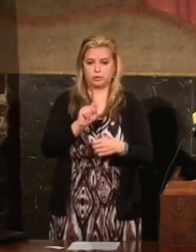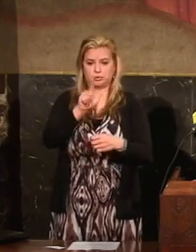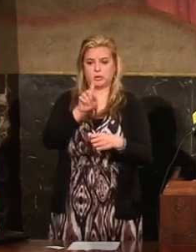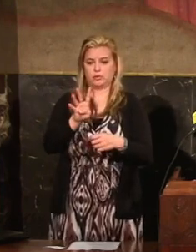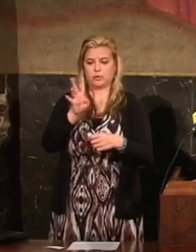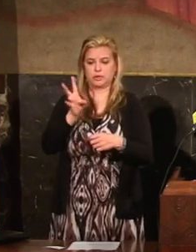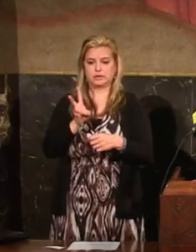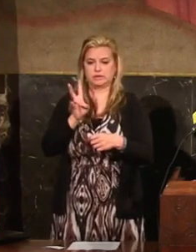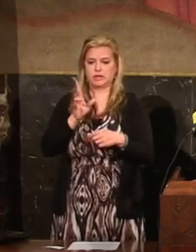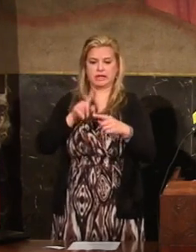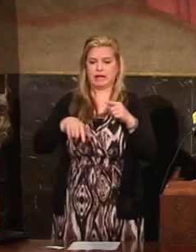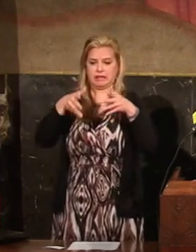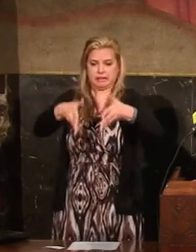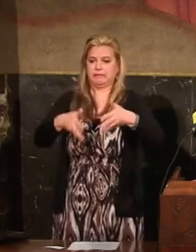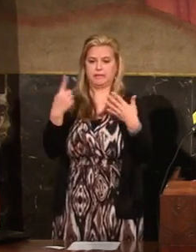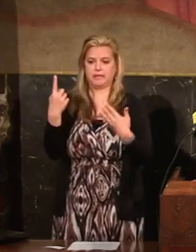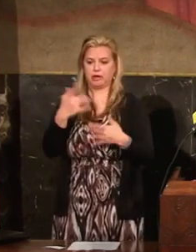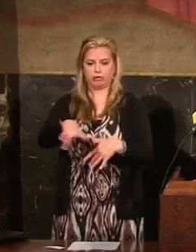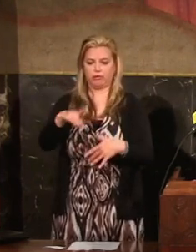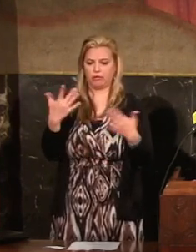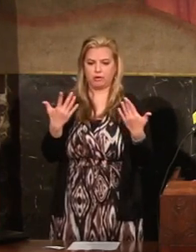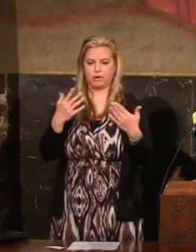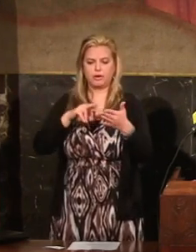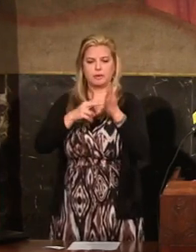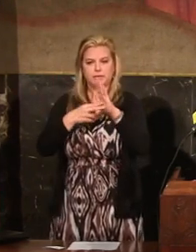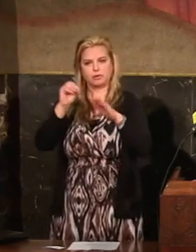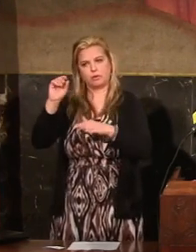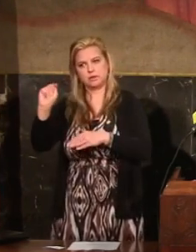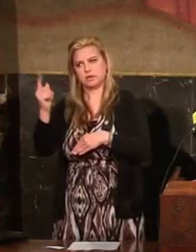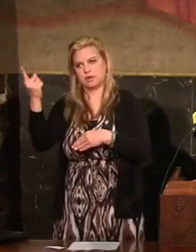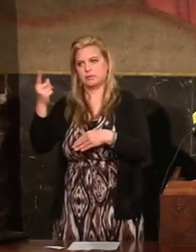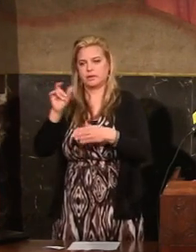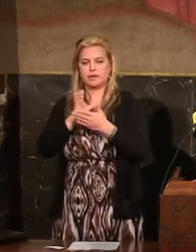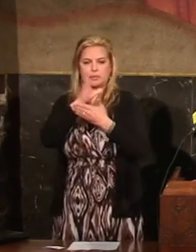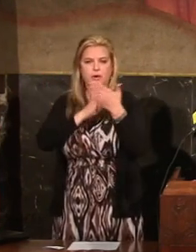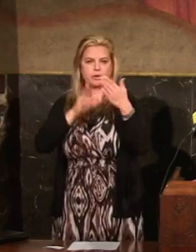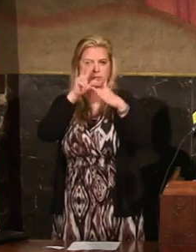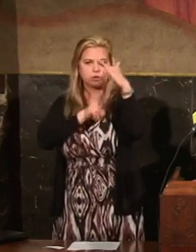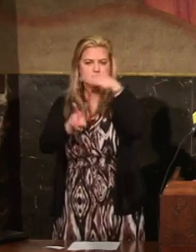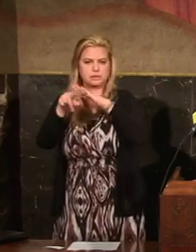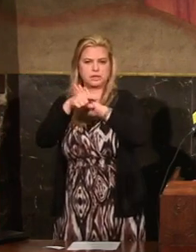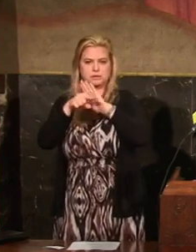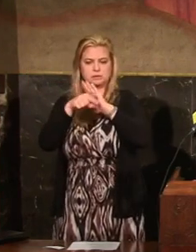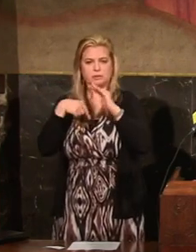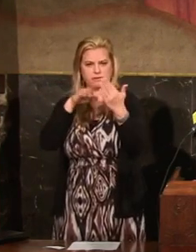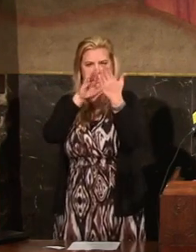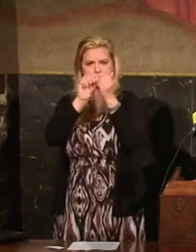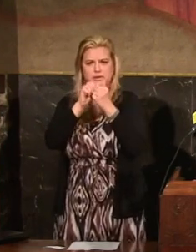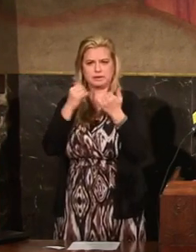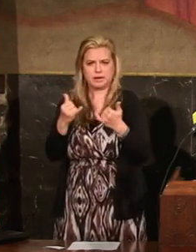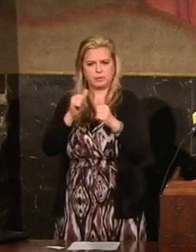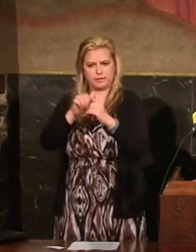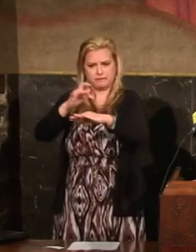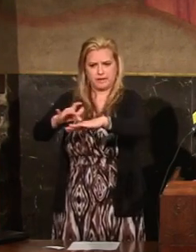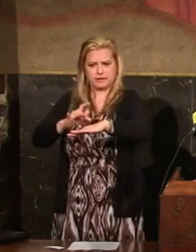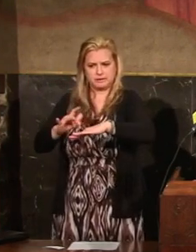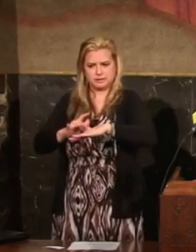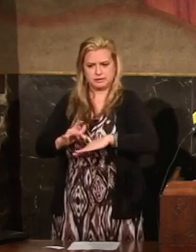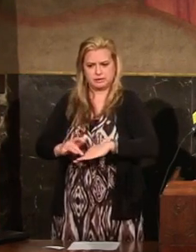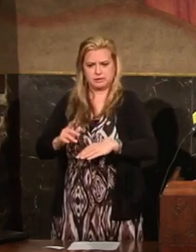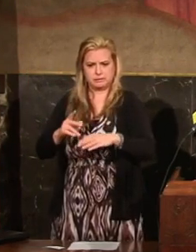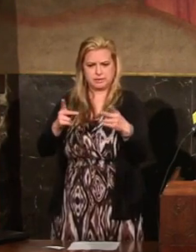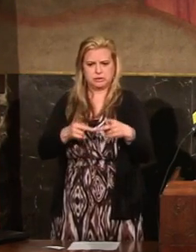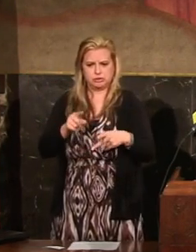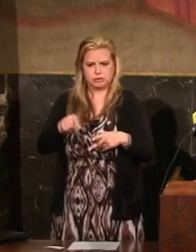cannot not fill that post. So what does that mean? Overtime. So that's part of the projected deficit that we're faced with right now with these vacancies. We're trying to